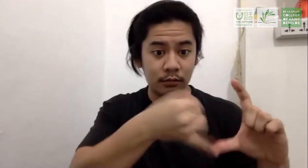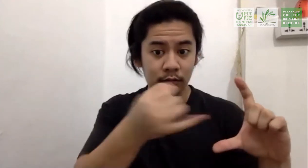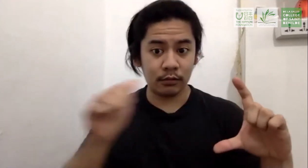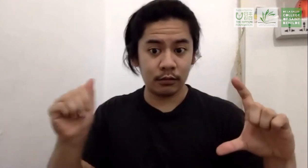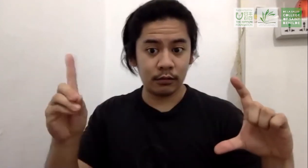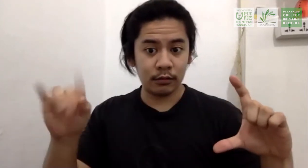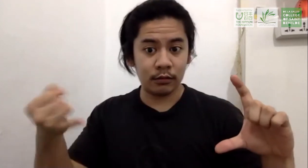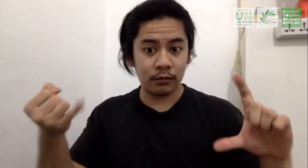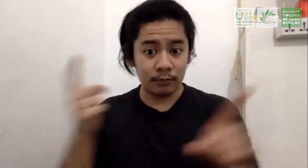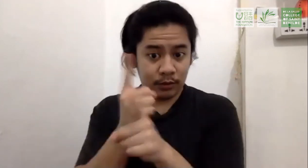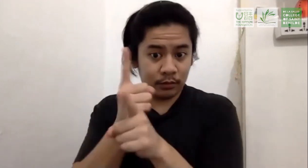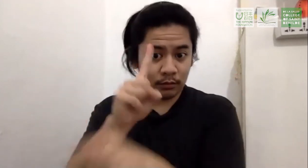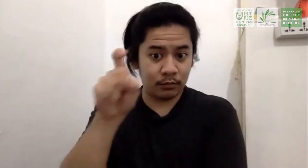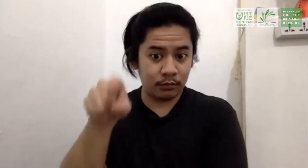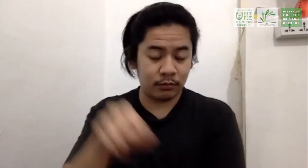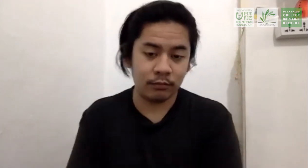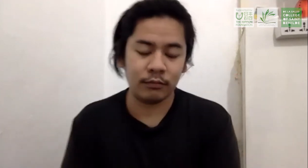separate from a WH question.